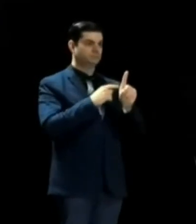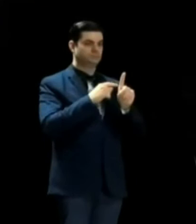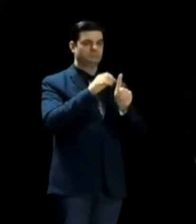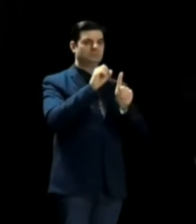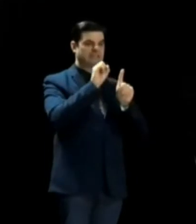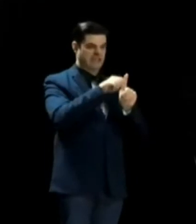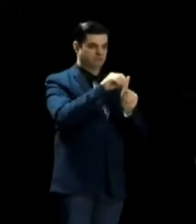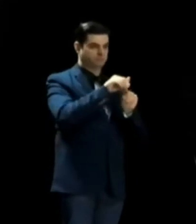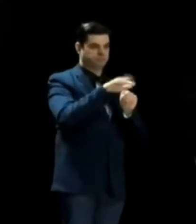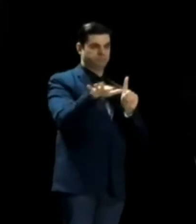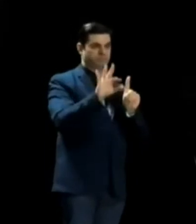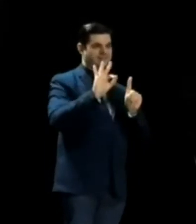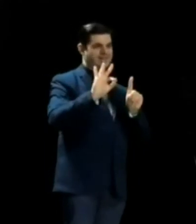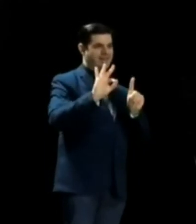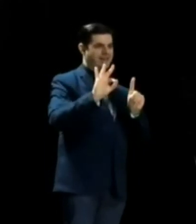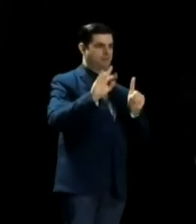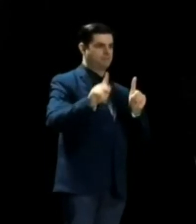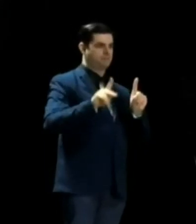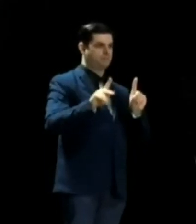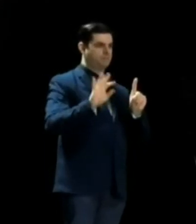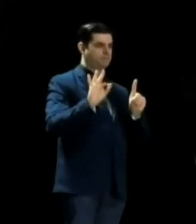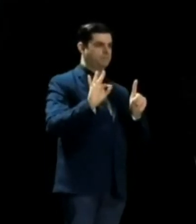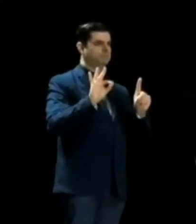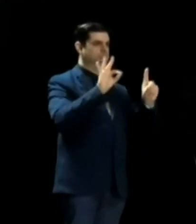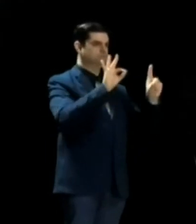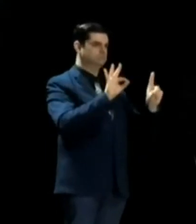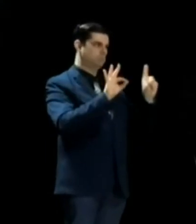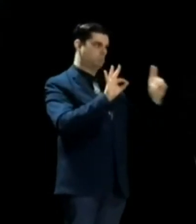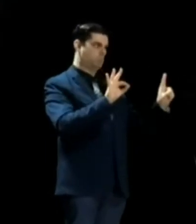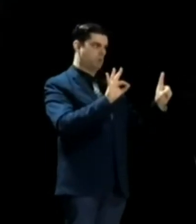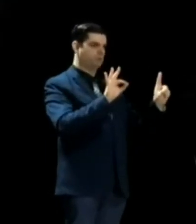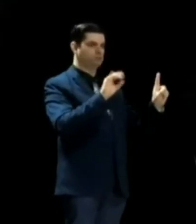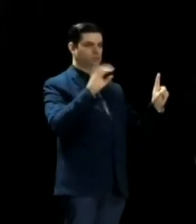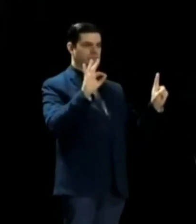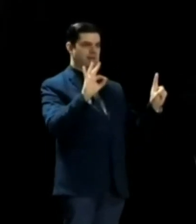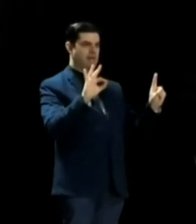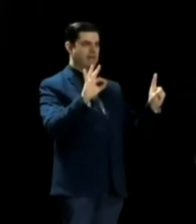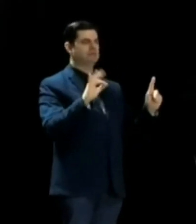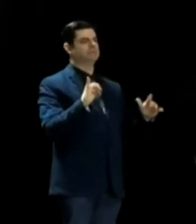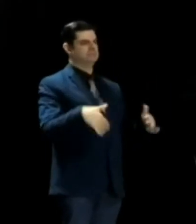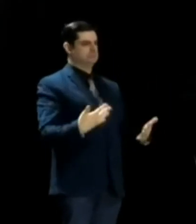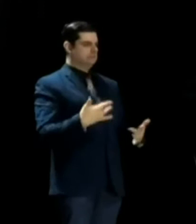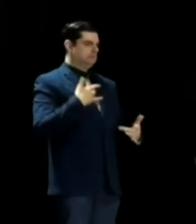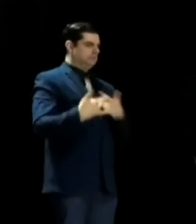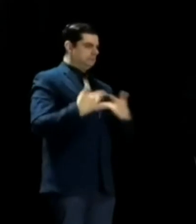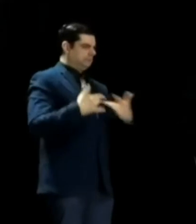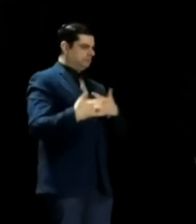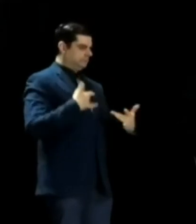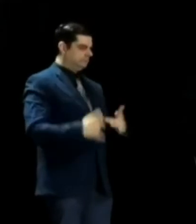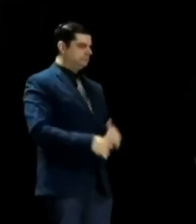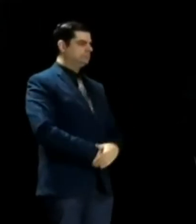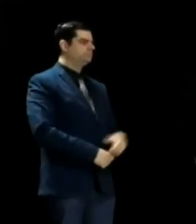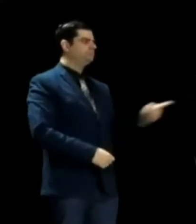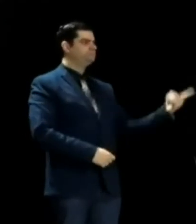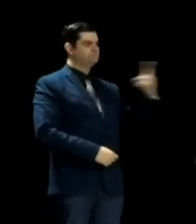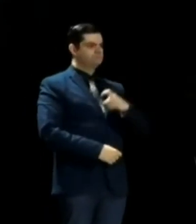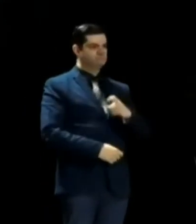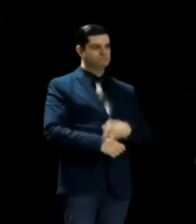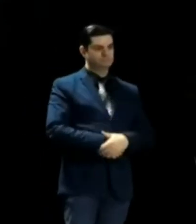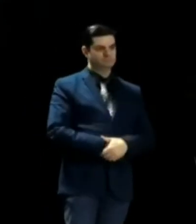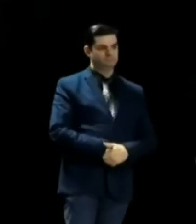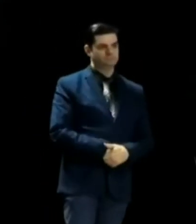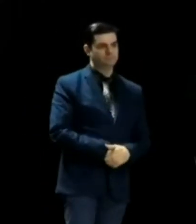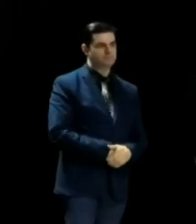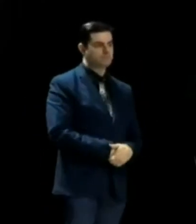spread. Okay, and more broadly, what's your timetable for producing the regional restart